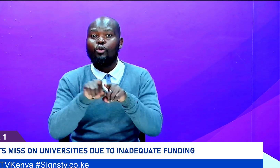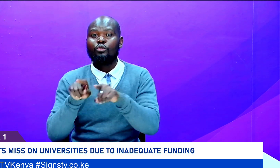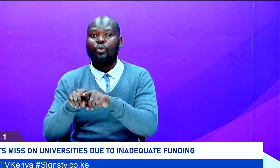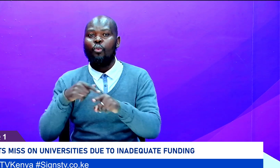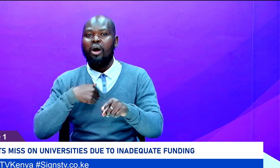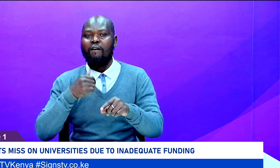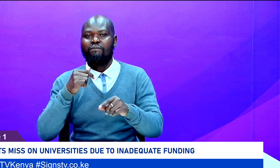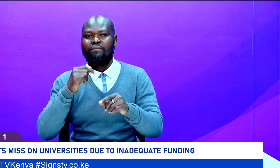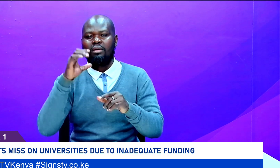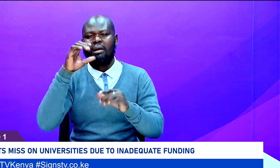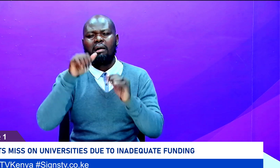to lack of fees.